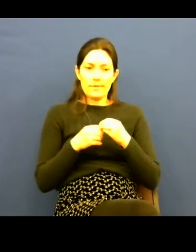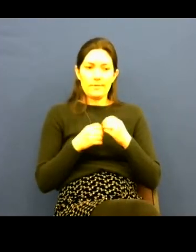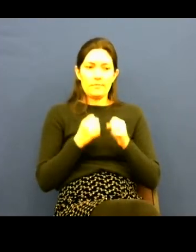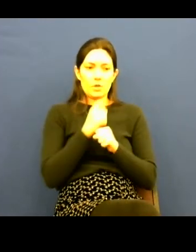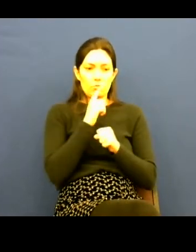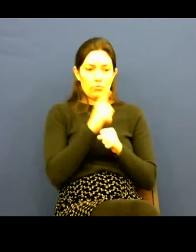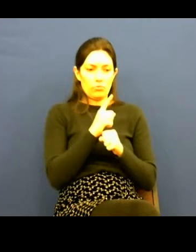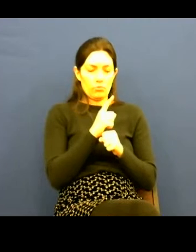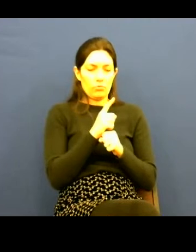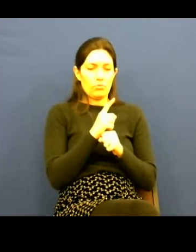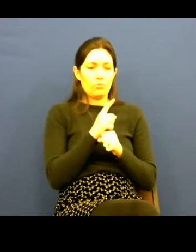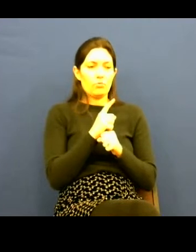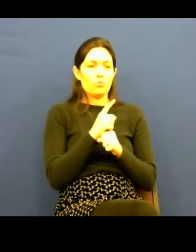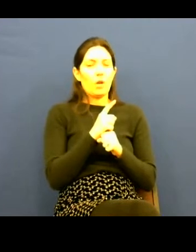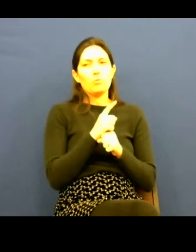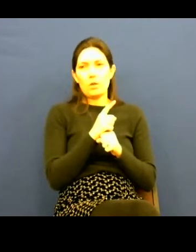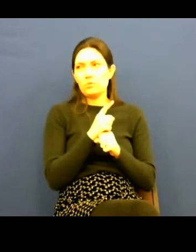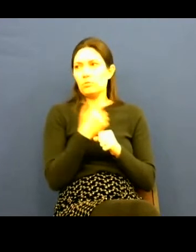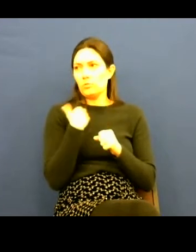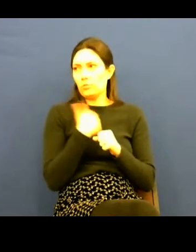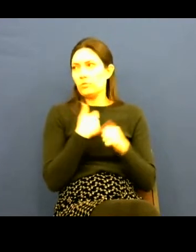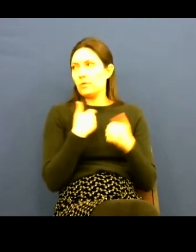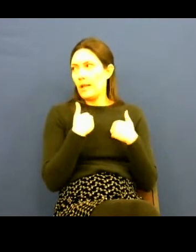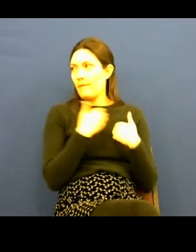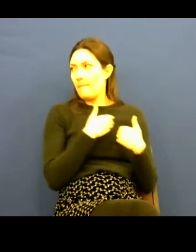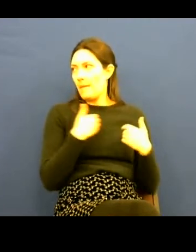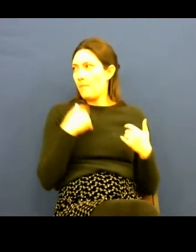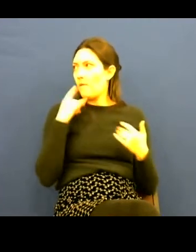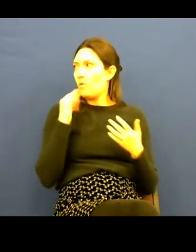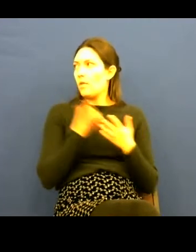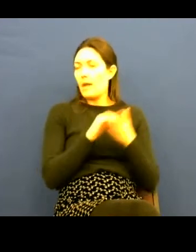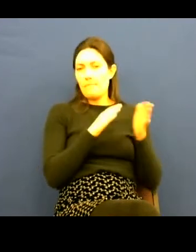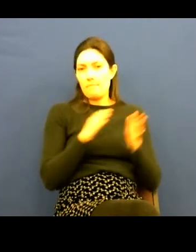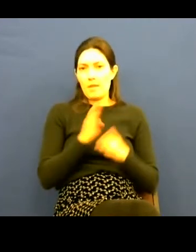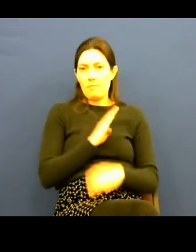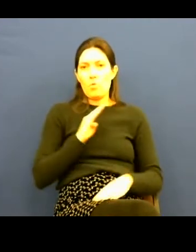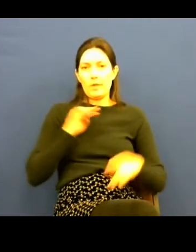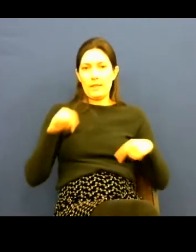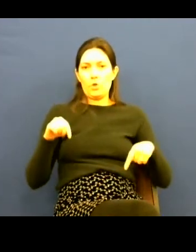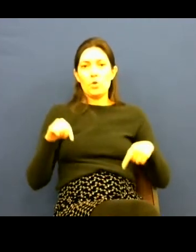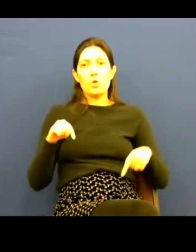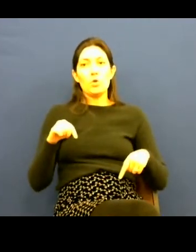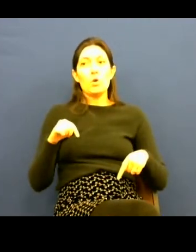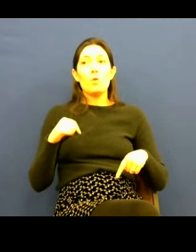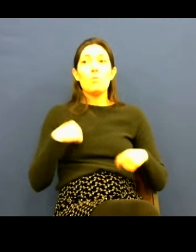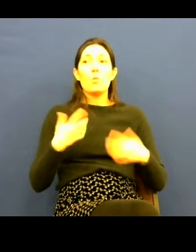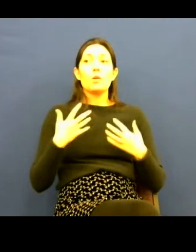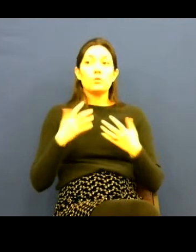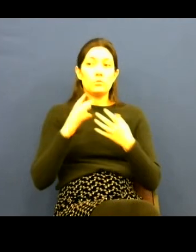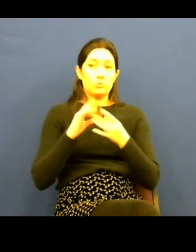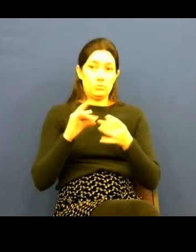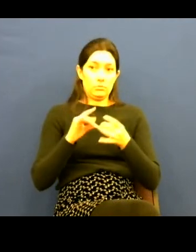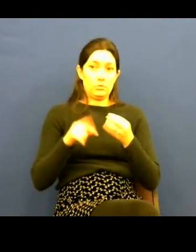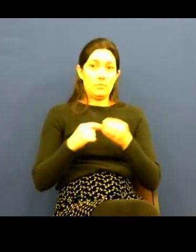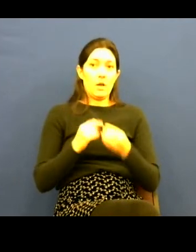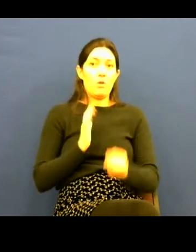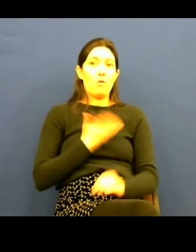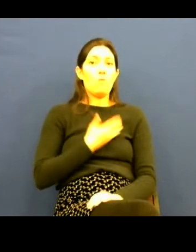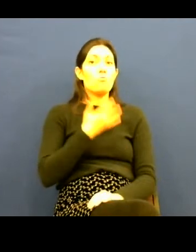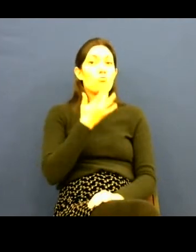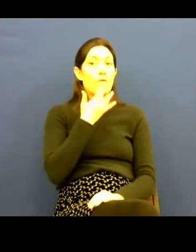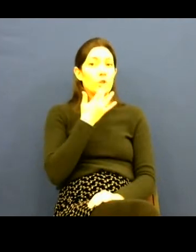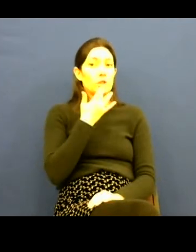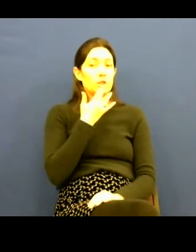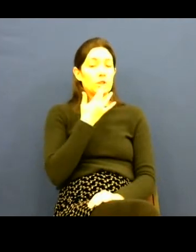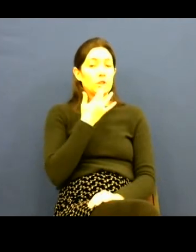we have a member of the planning board here, so he can make sure it's addressed. That our preference, or my preference anyway, I don't know about the rest of the town board